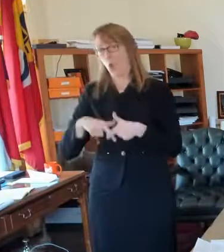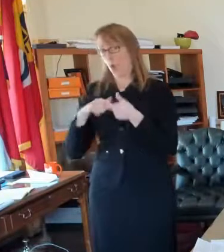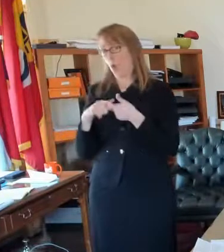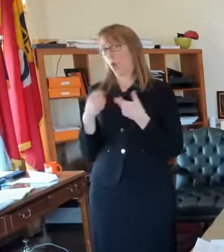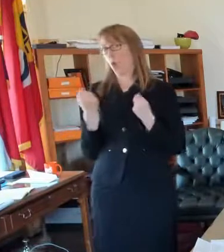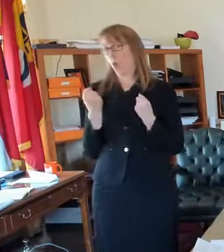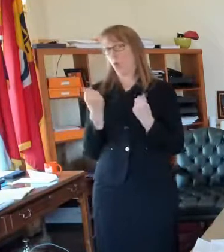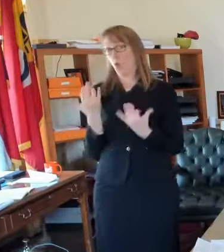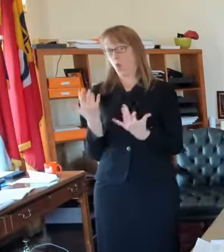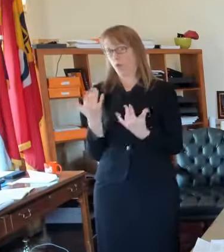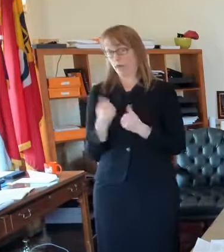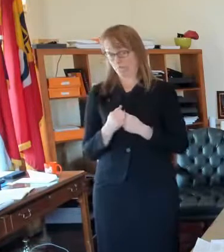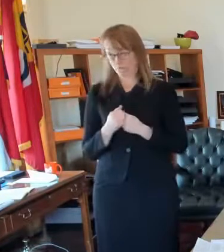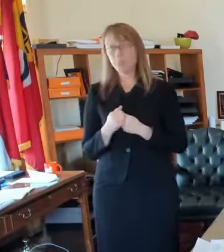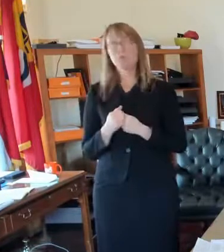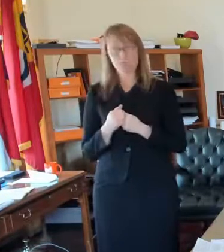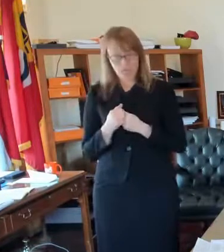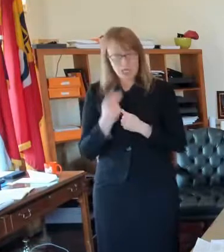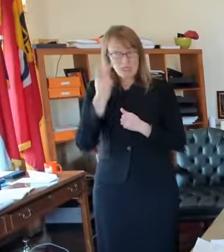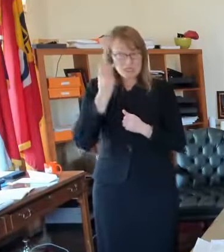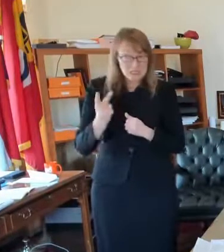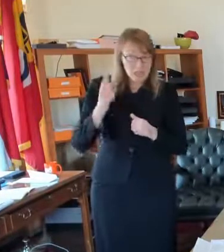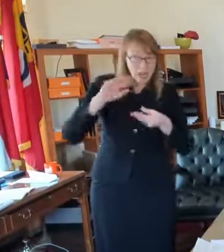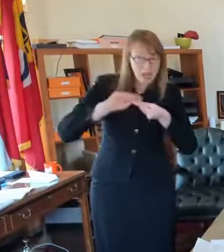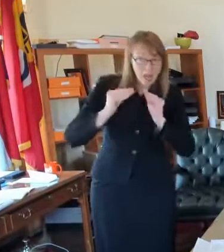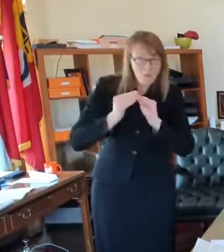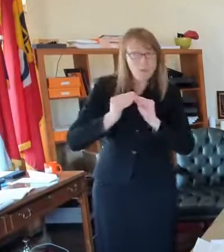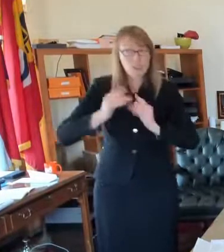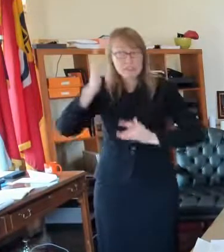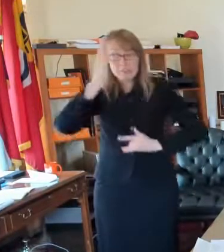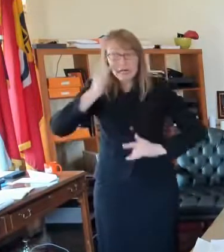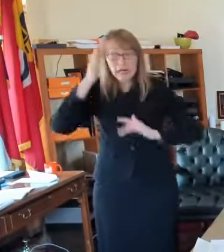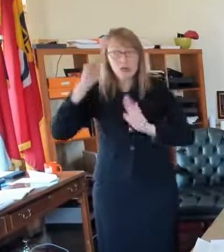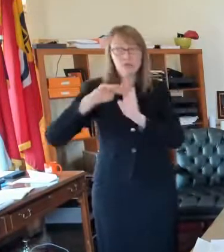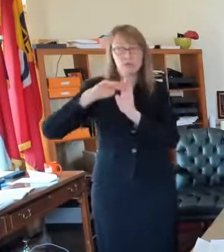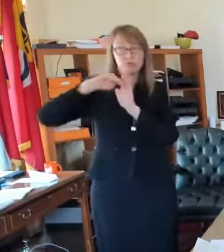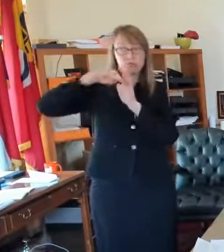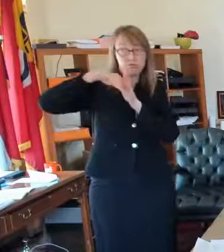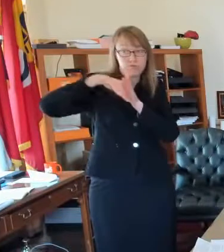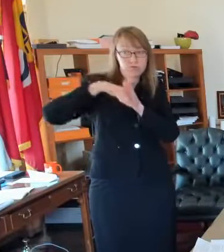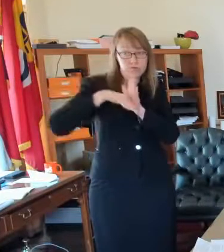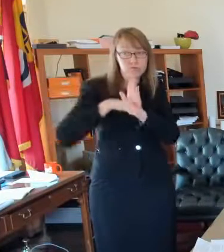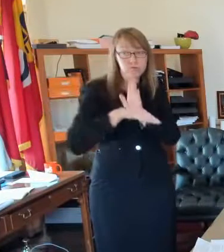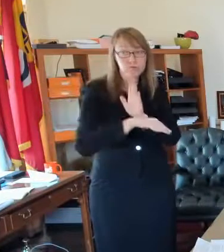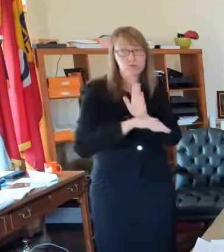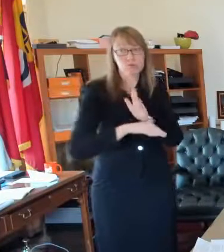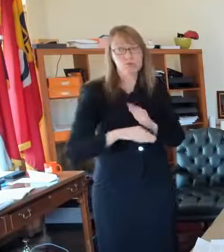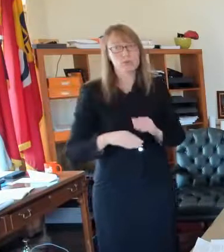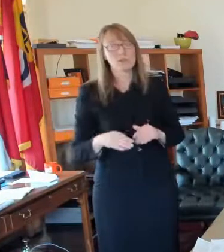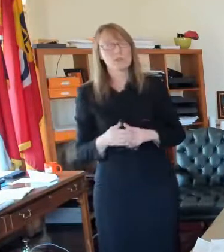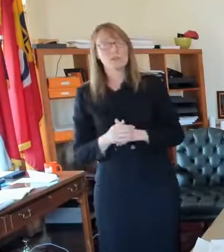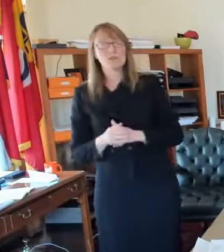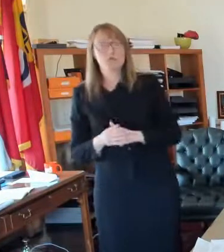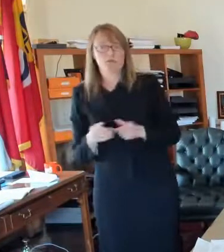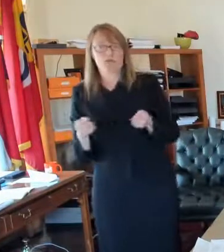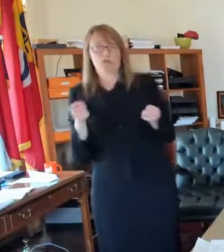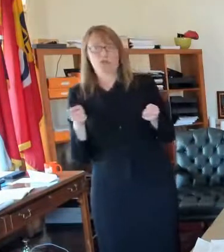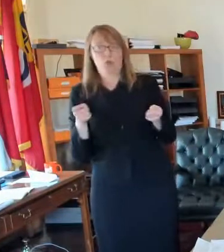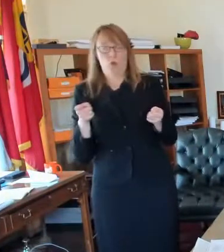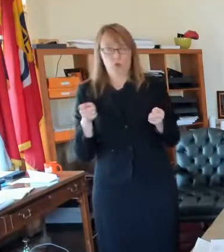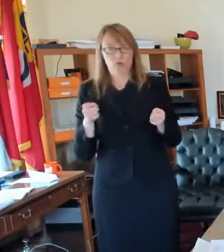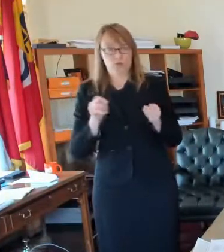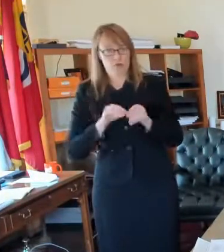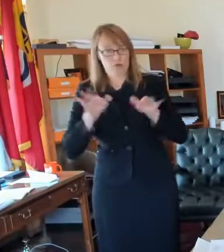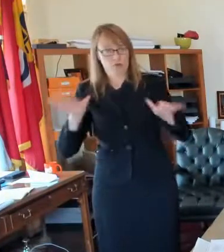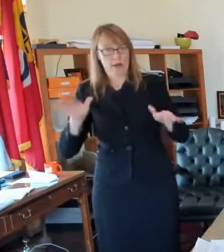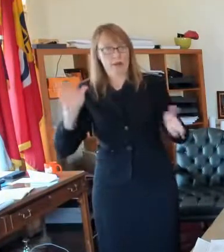can get a better handle on this virus. We're all concerned about the variant of the